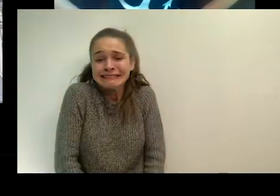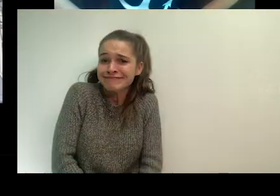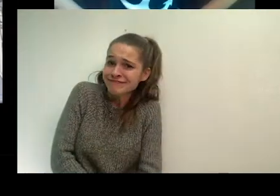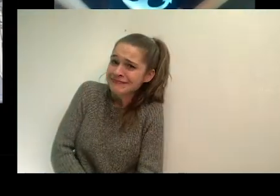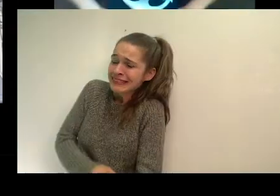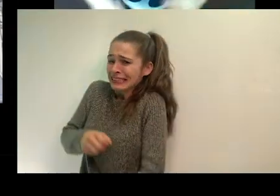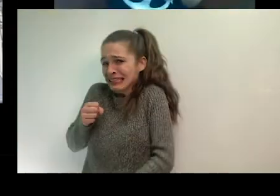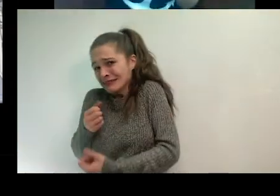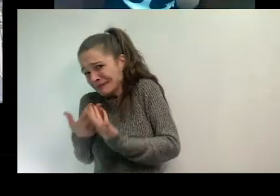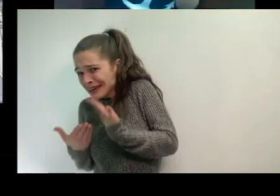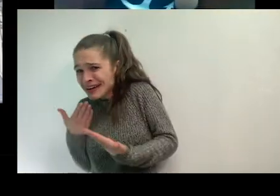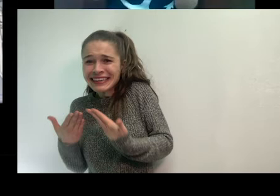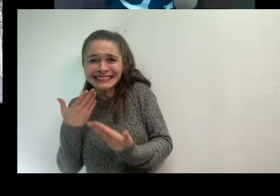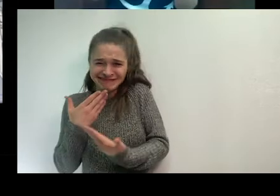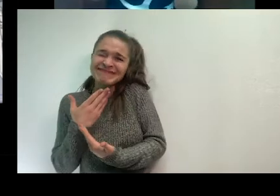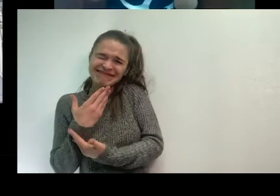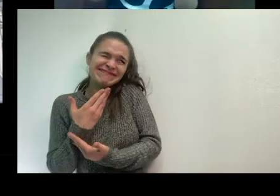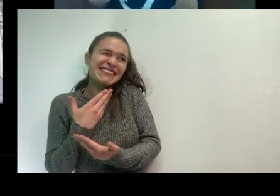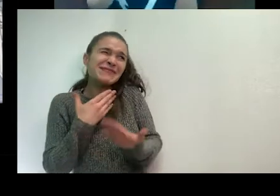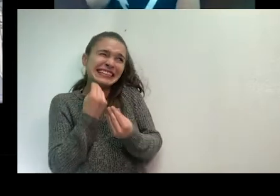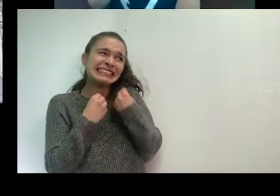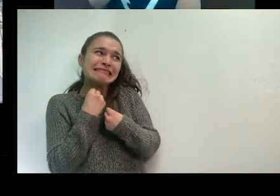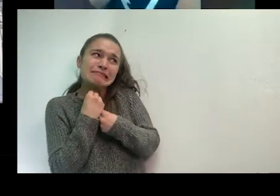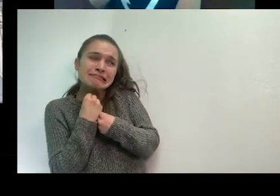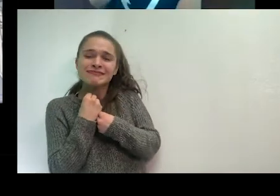sort of, just a little bit.